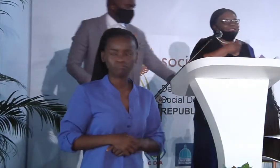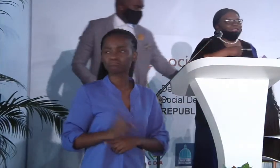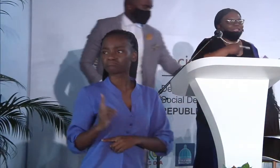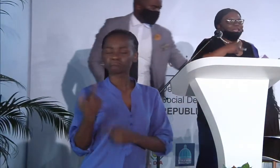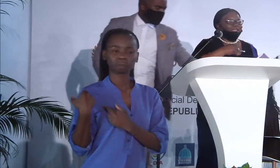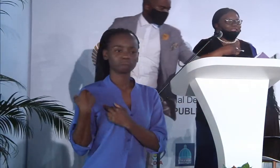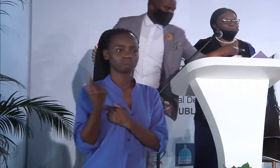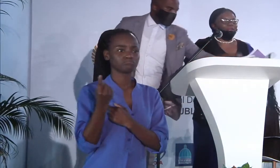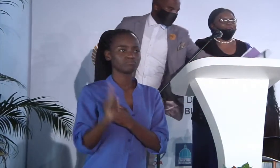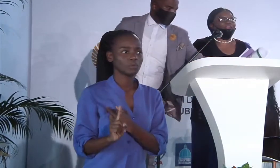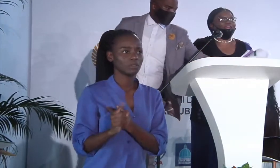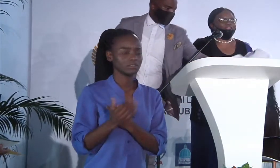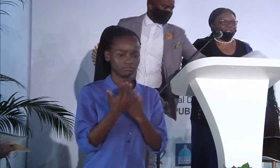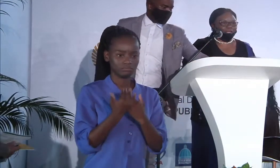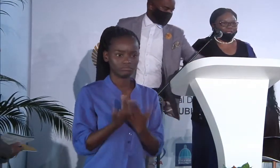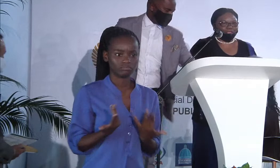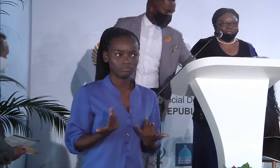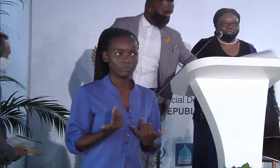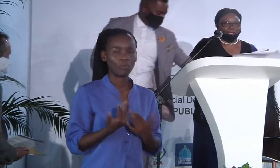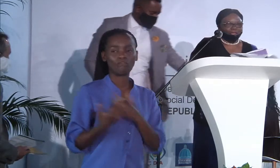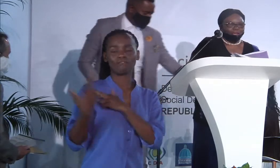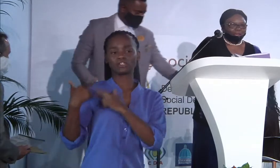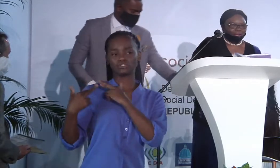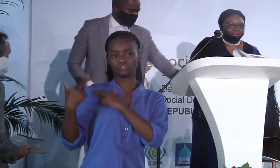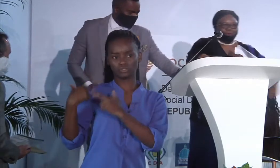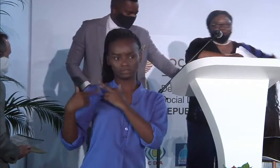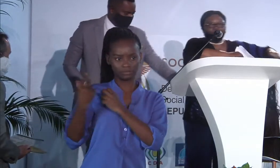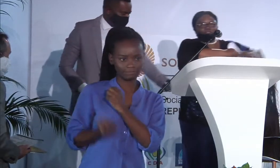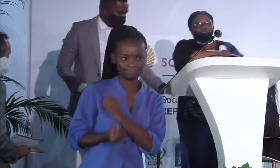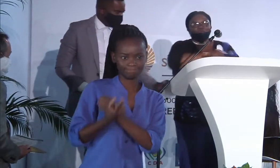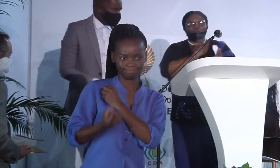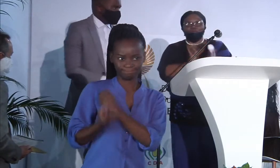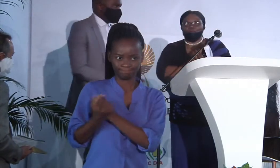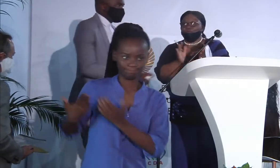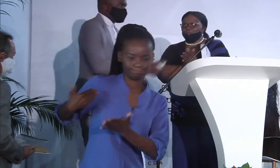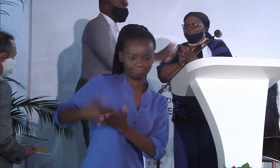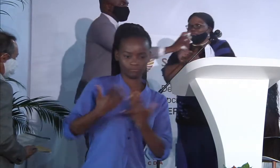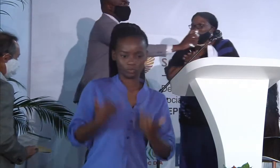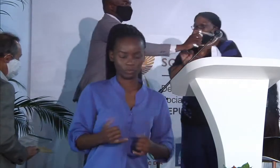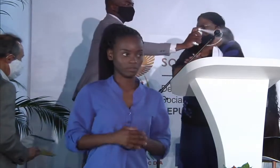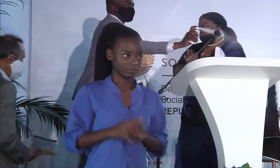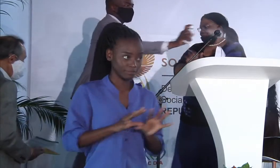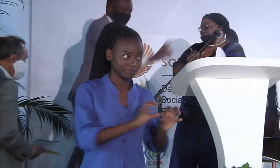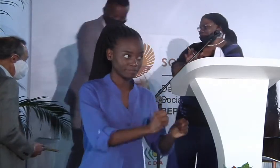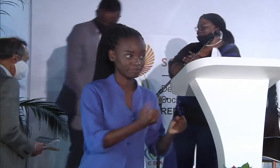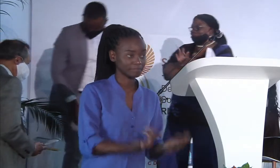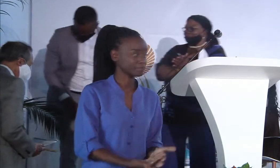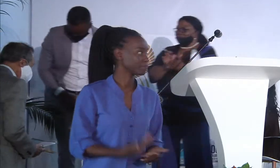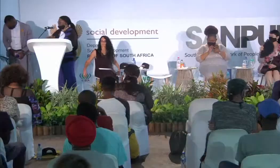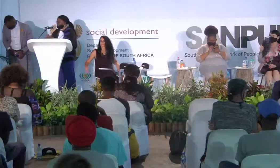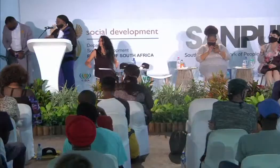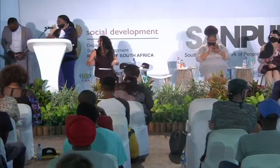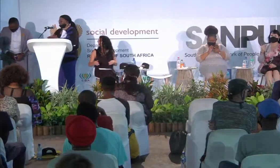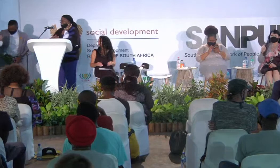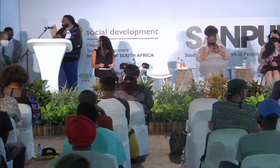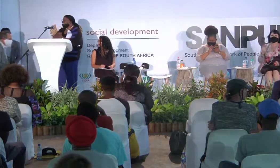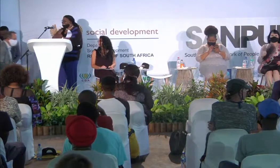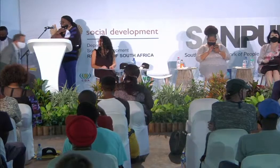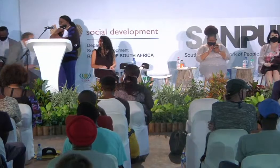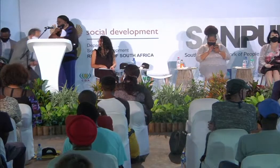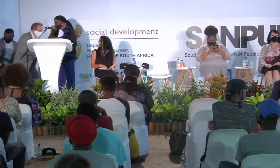setting the scene and some reflections. Over to you, Dr. David.